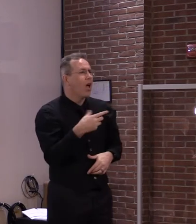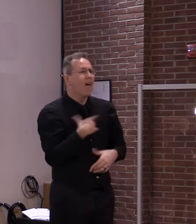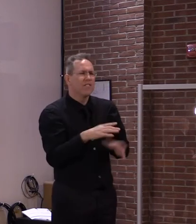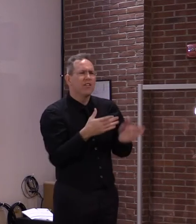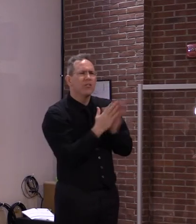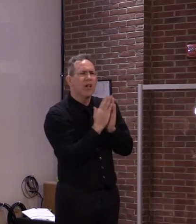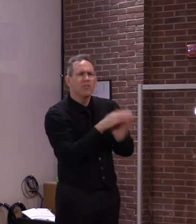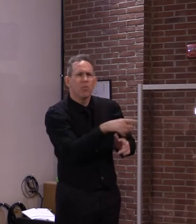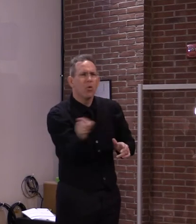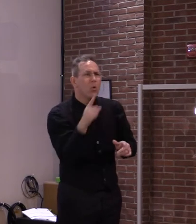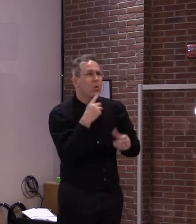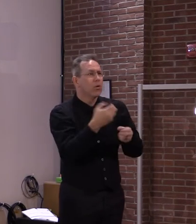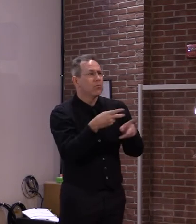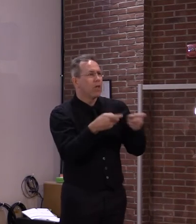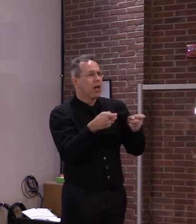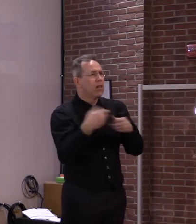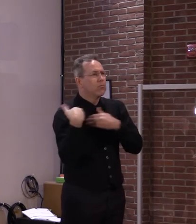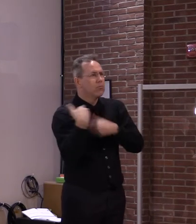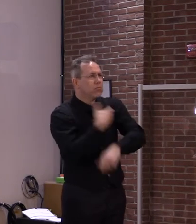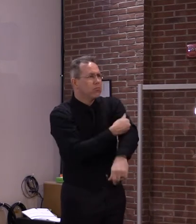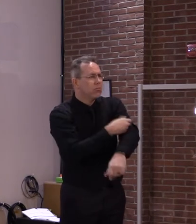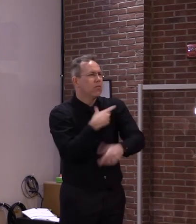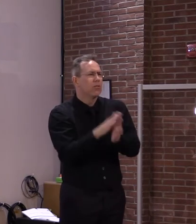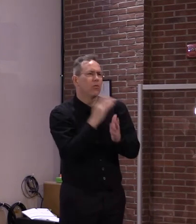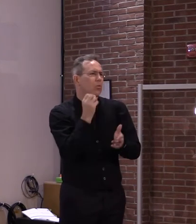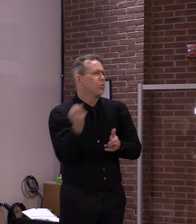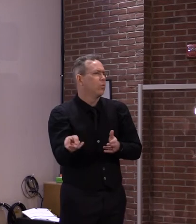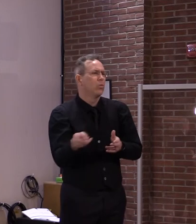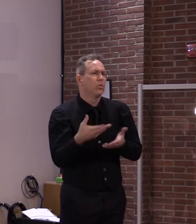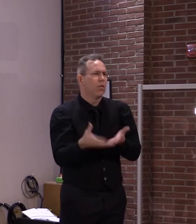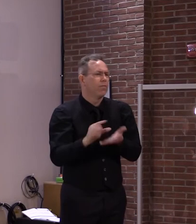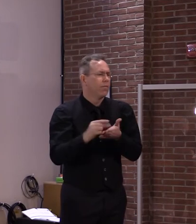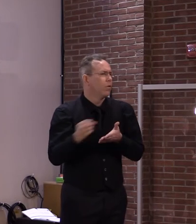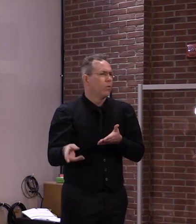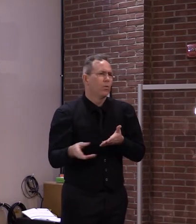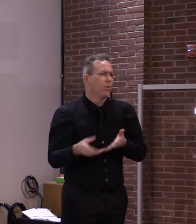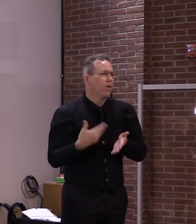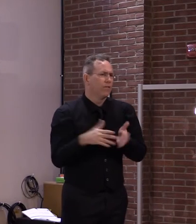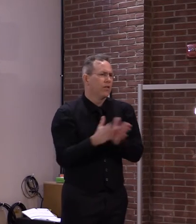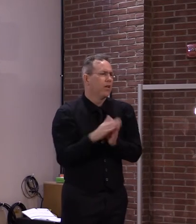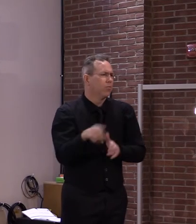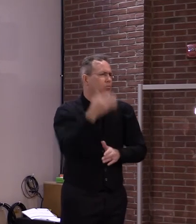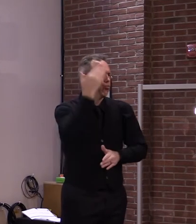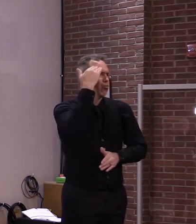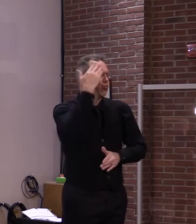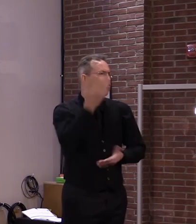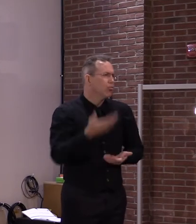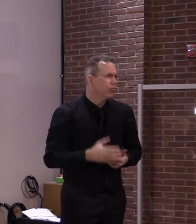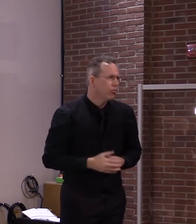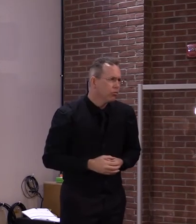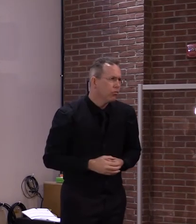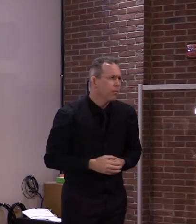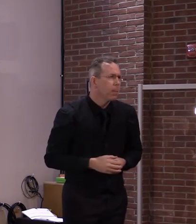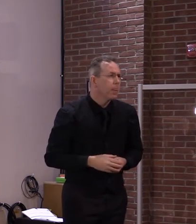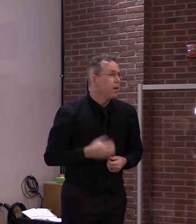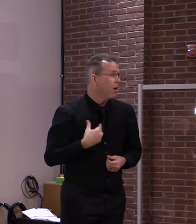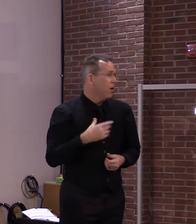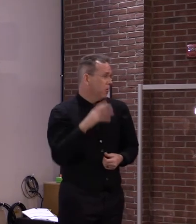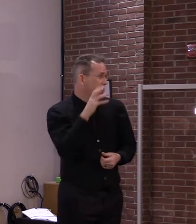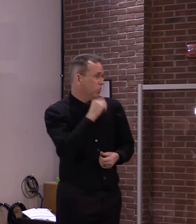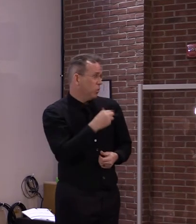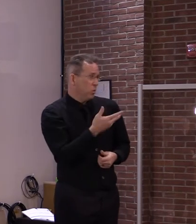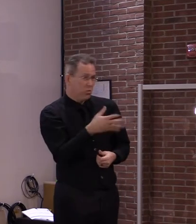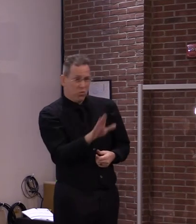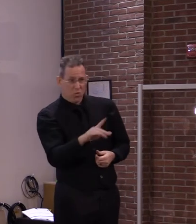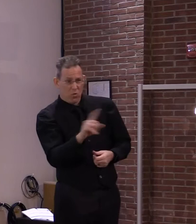think peter to be if i had to predict that's going to be a very very